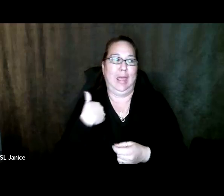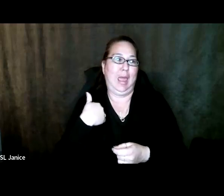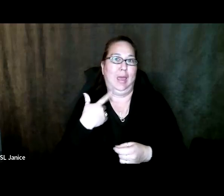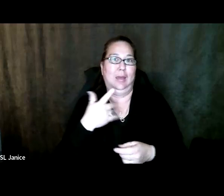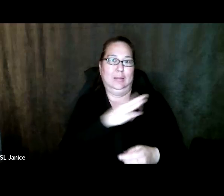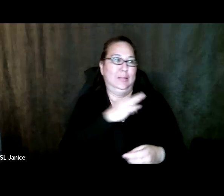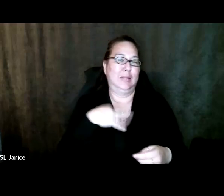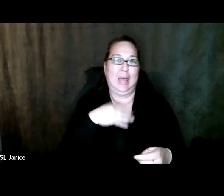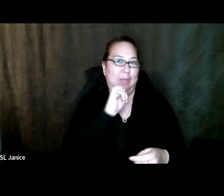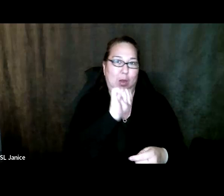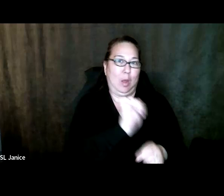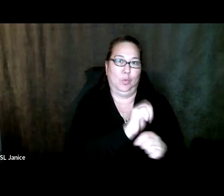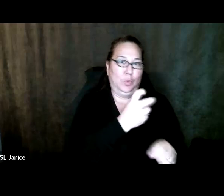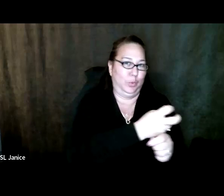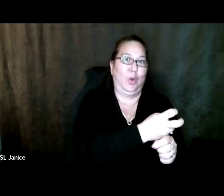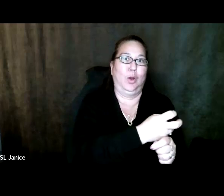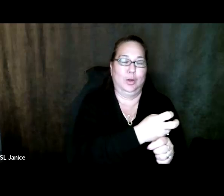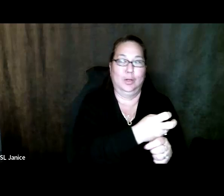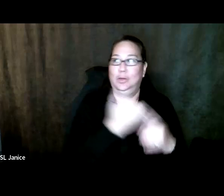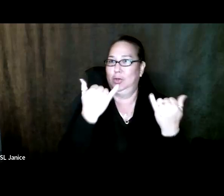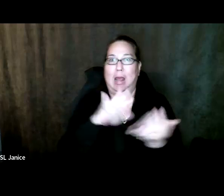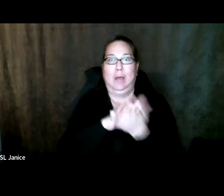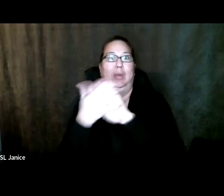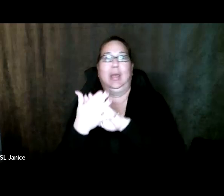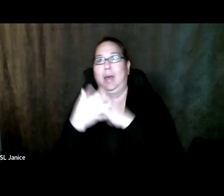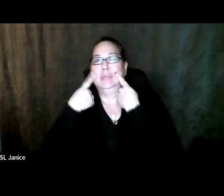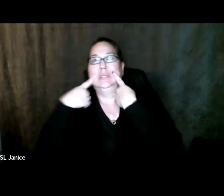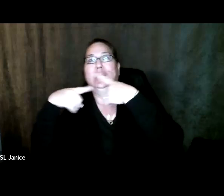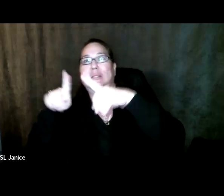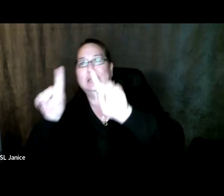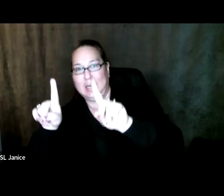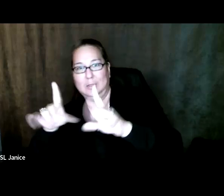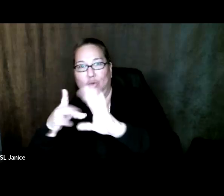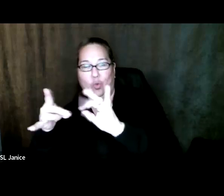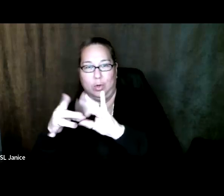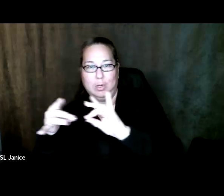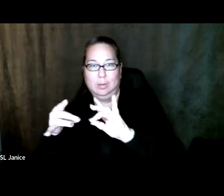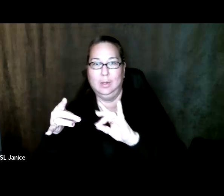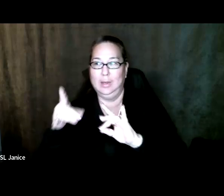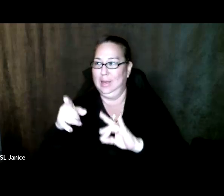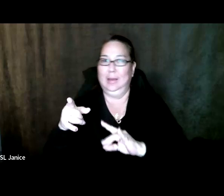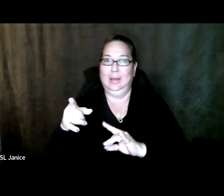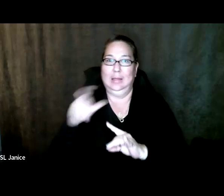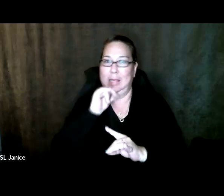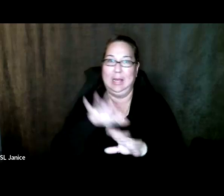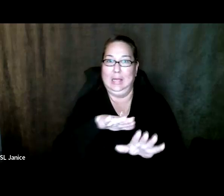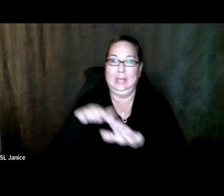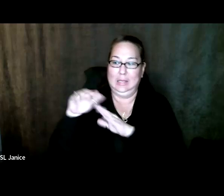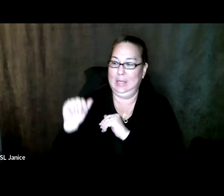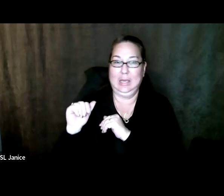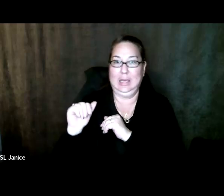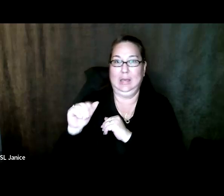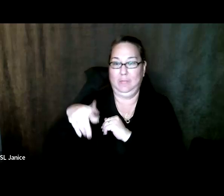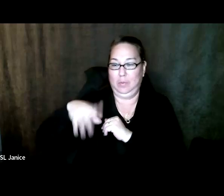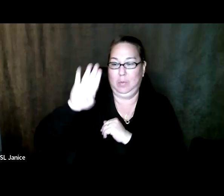And many of those staff members are regional coaches, are in leadership positions elsewhere, They didn't leave BPS, but they made